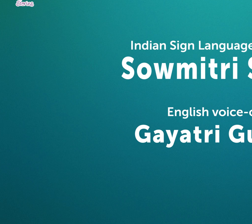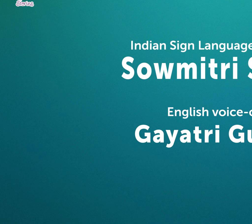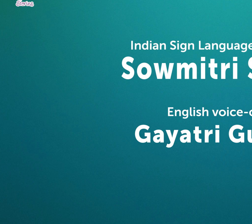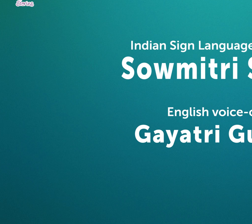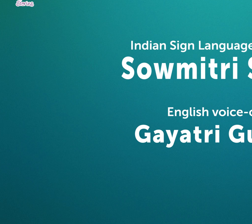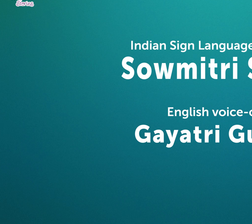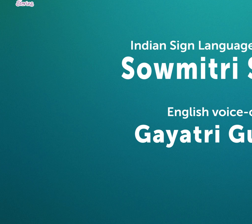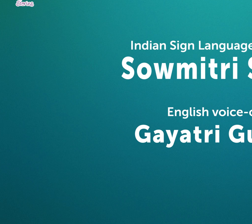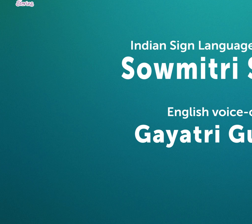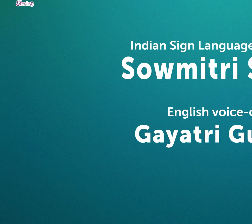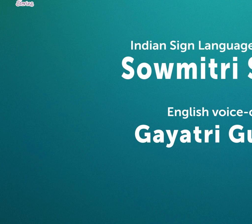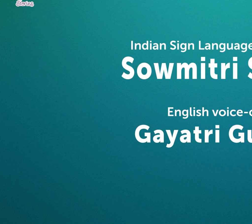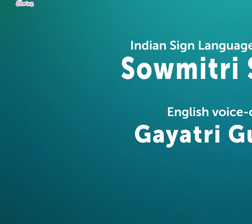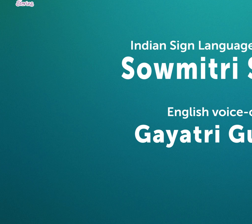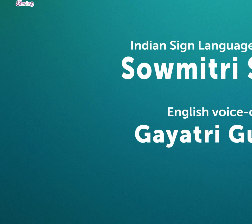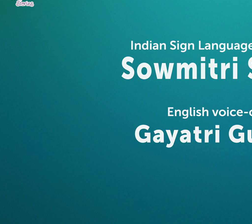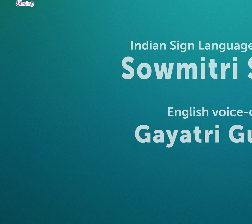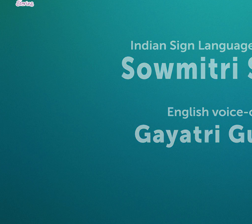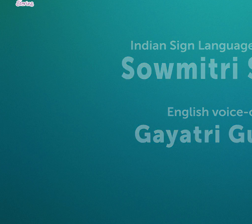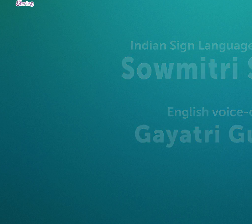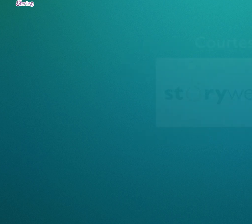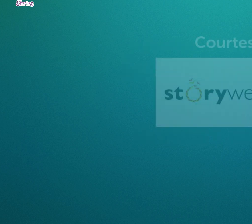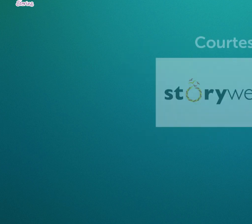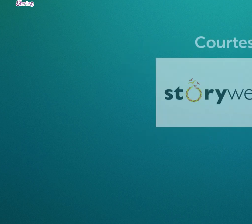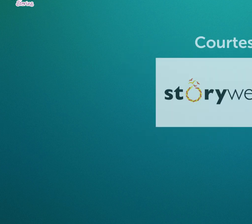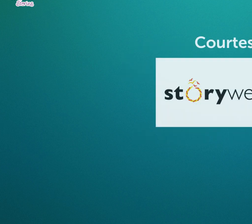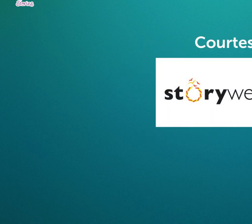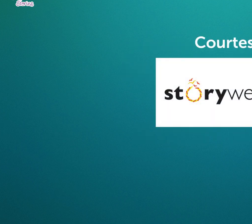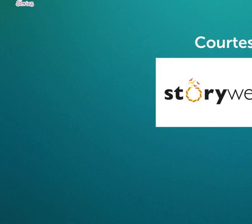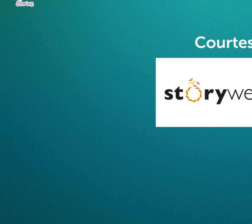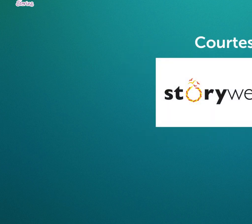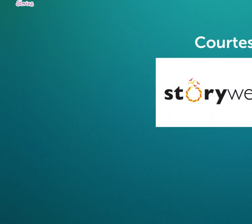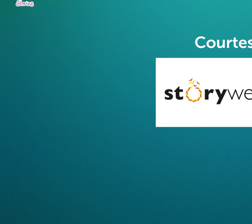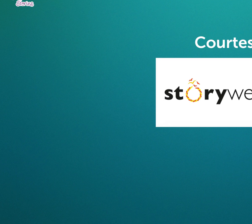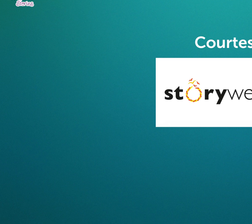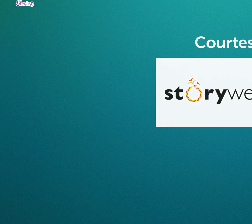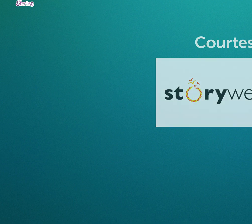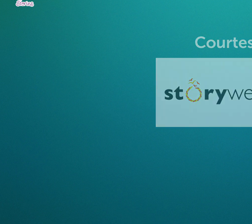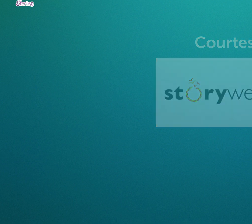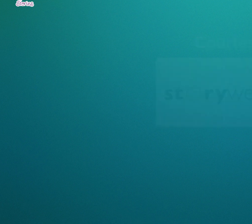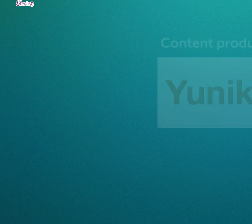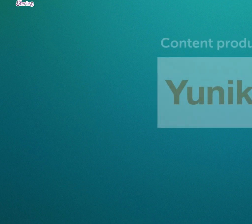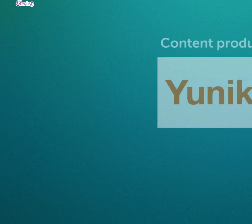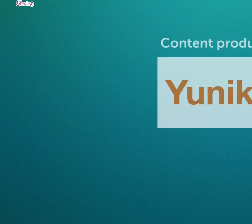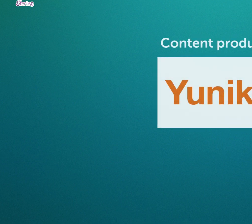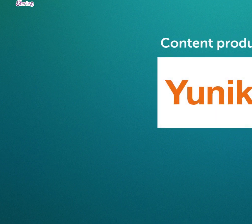Samitri Siddho English Voice Over by Gayatri Gulwadi Courtesy Story Weaver by Pratham Books Content